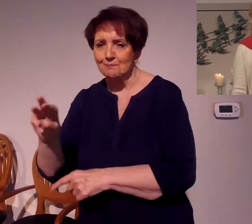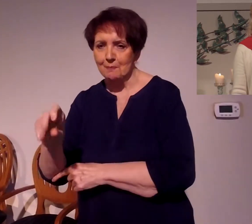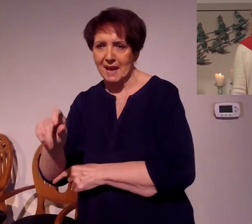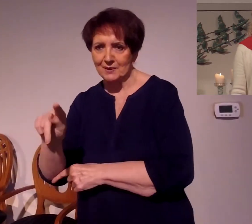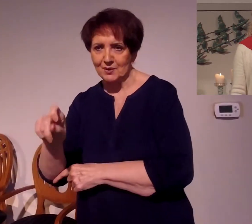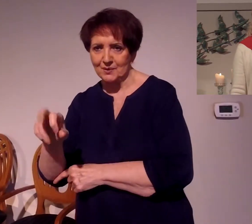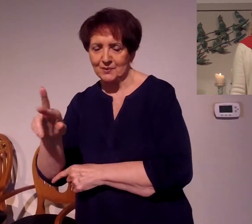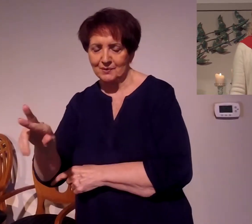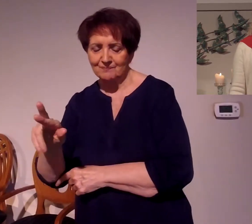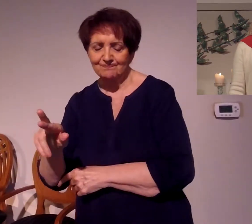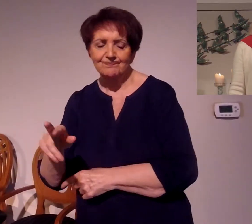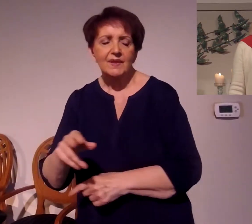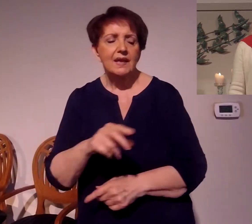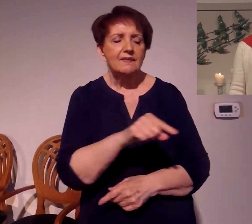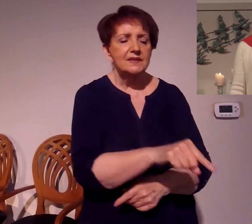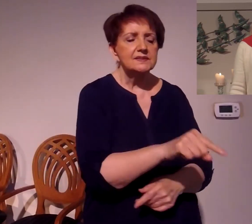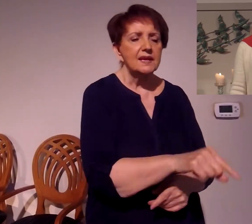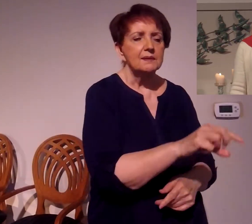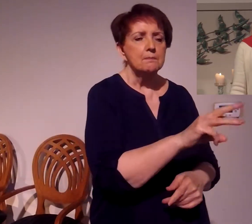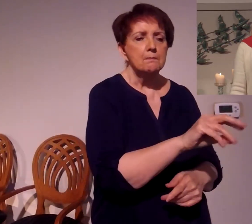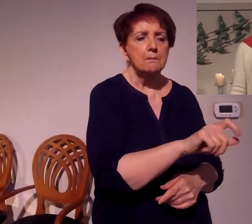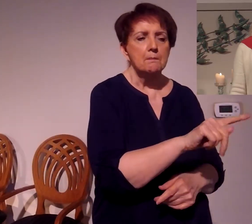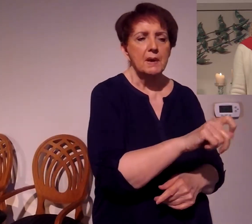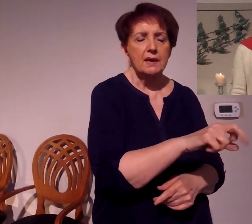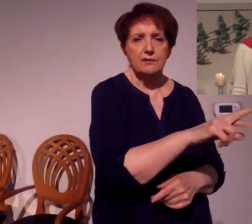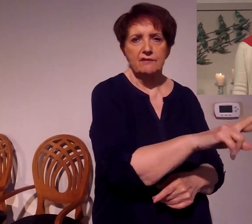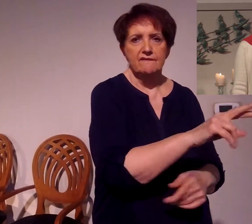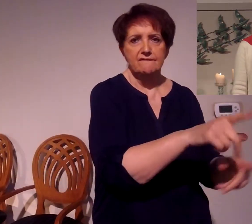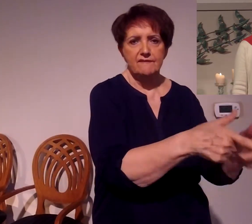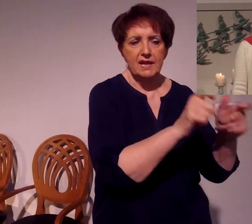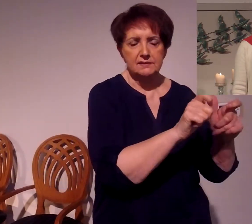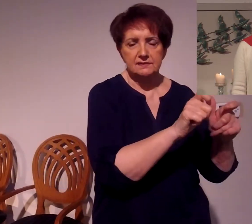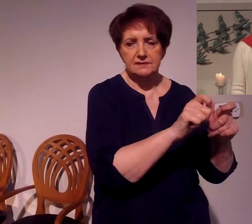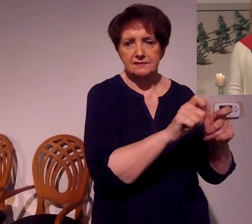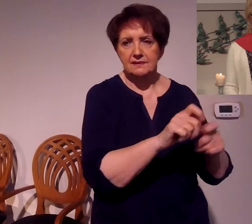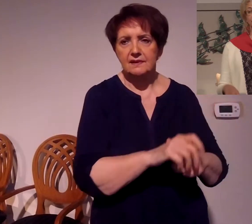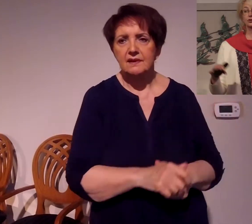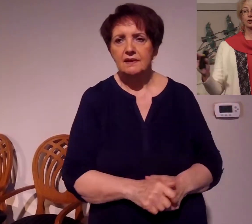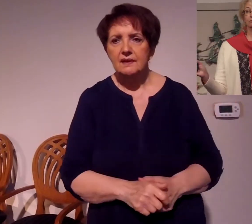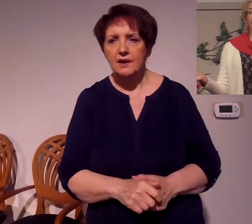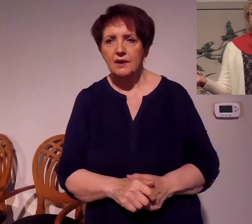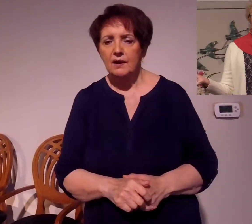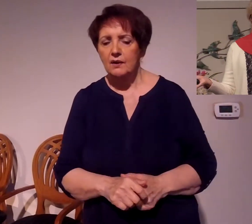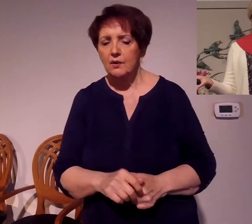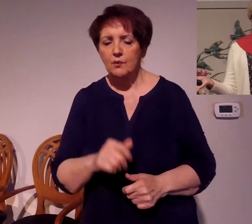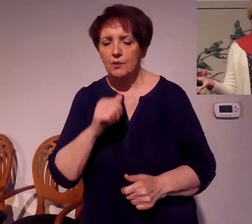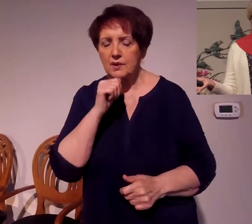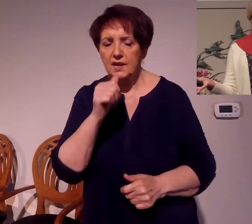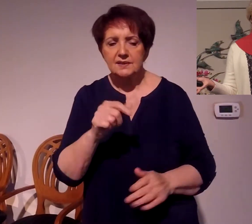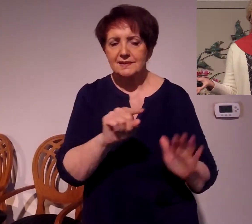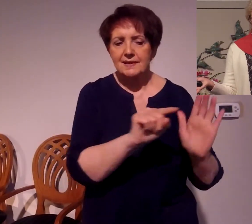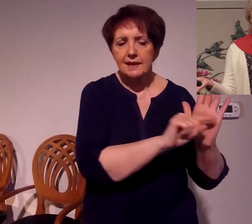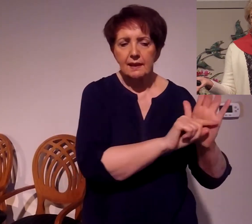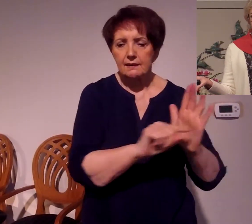Do you see? And we are not negating the spiritual side of it if we use the term matter.